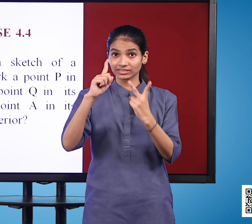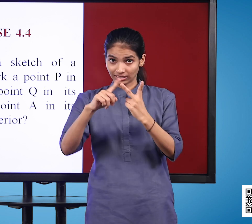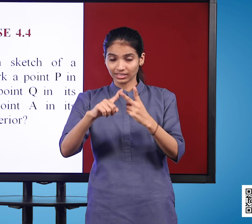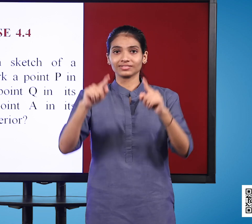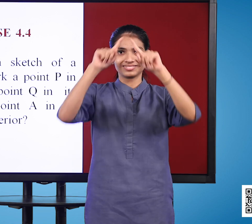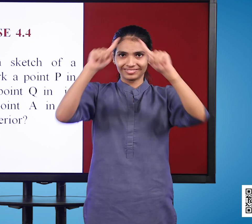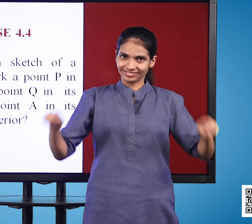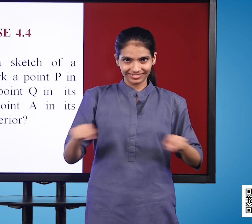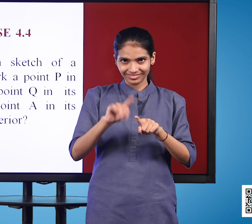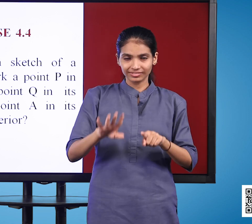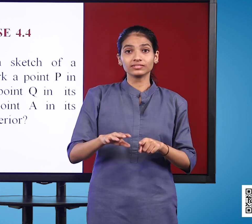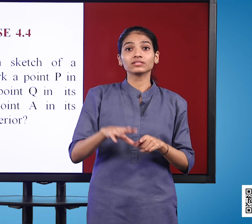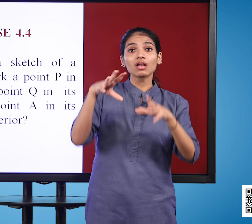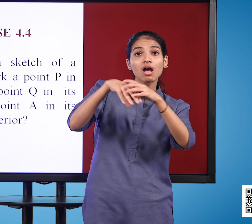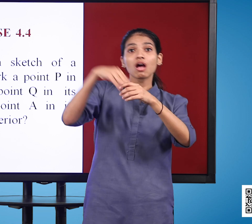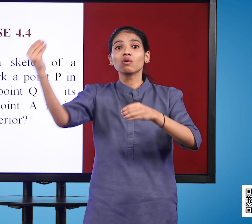and a point Q in its exterior.